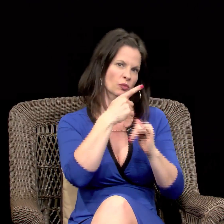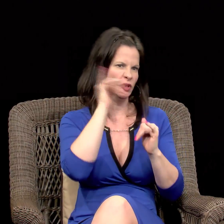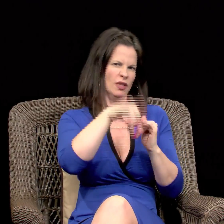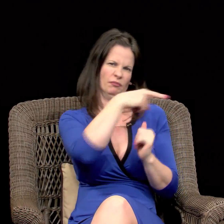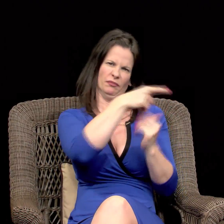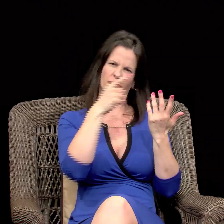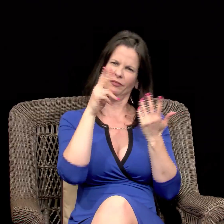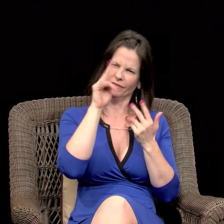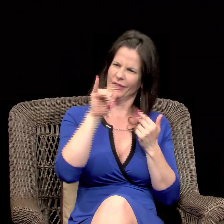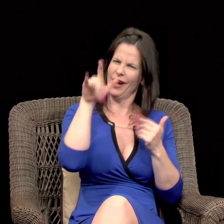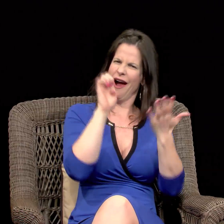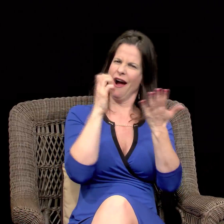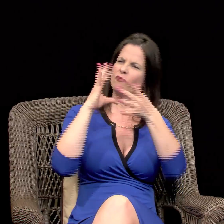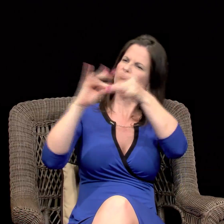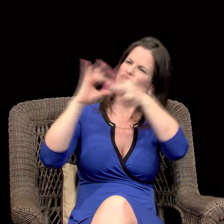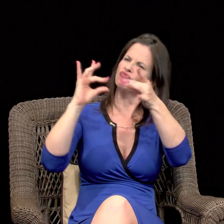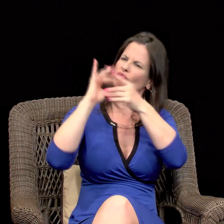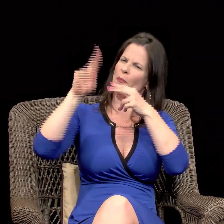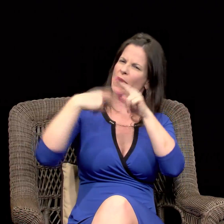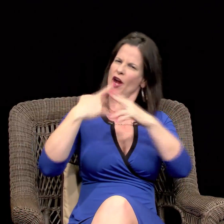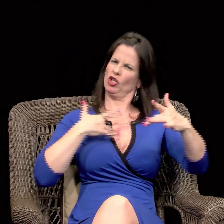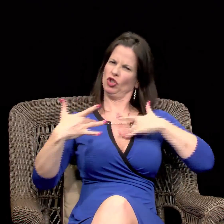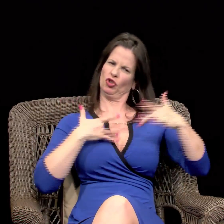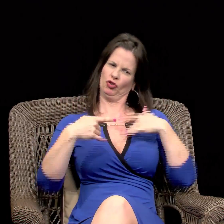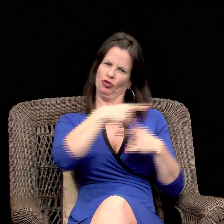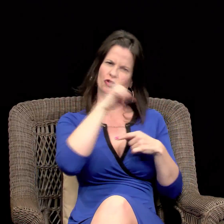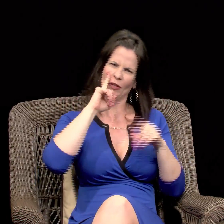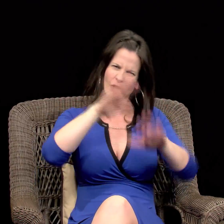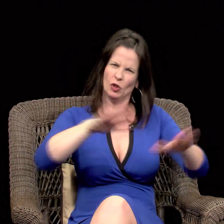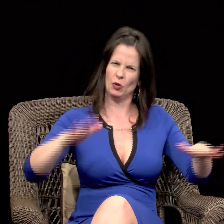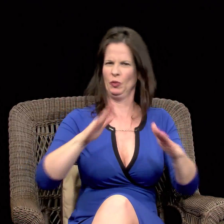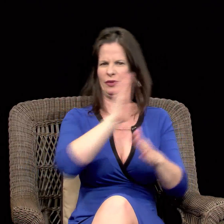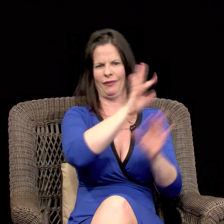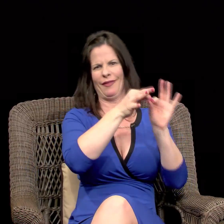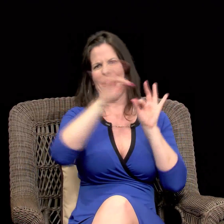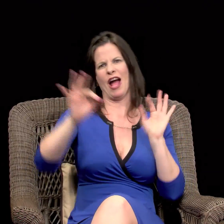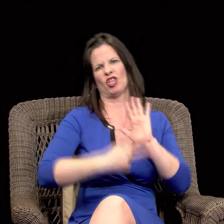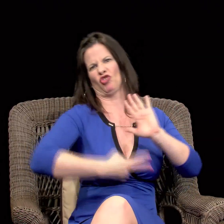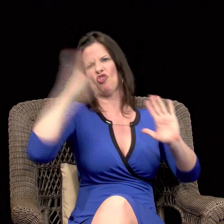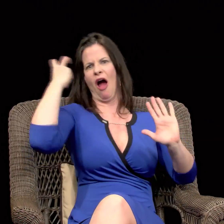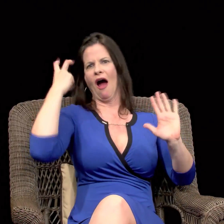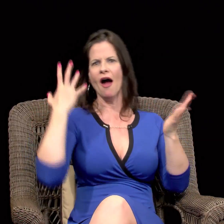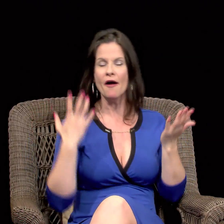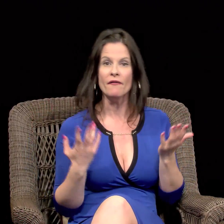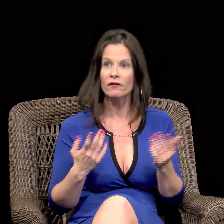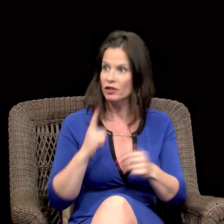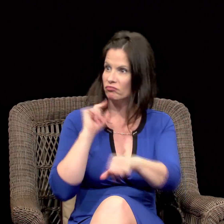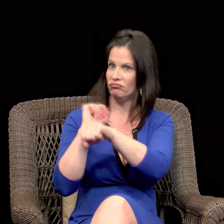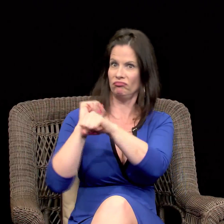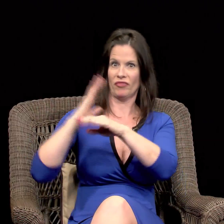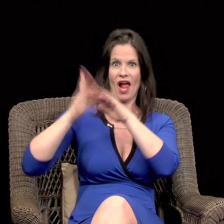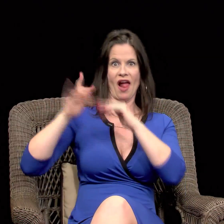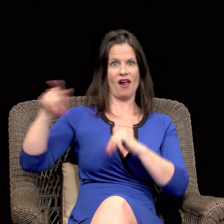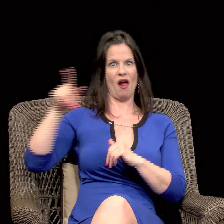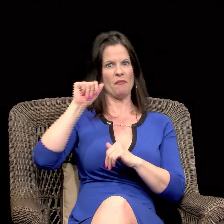Nyle DiMarco with his interview. And Meredith Sugar said that